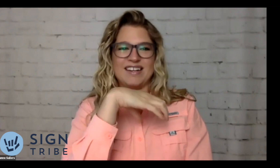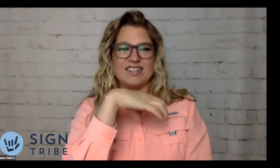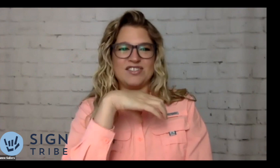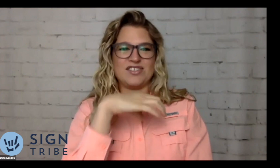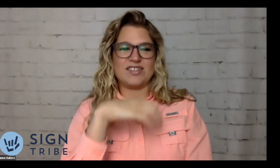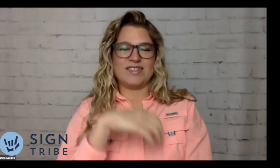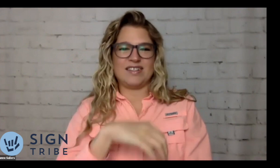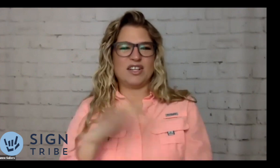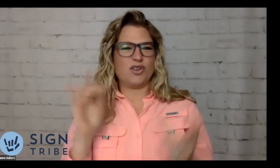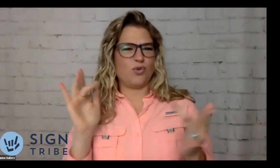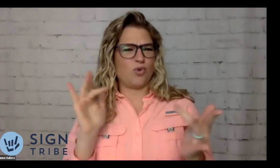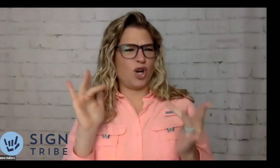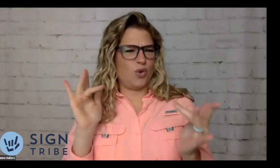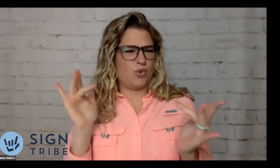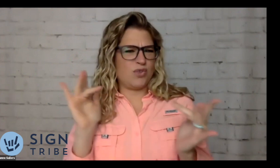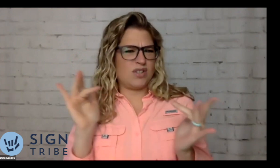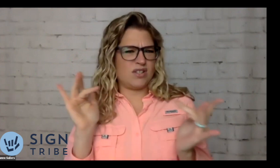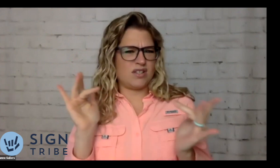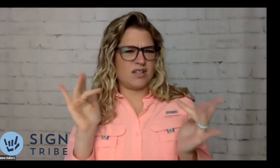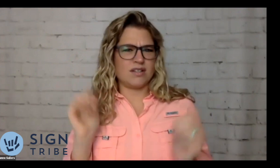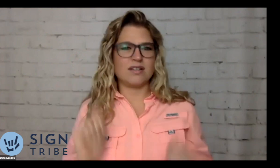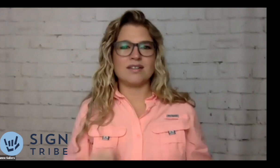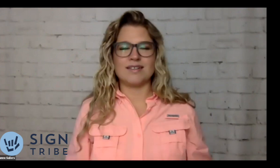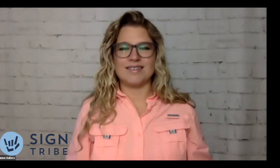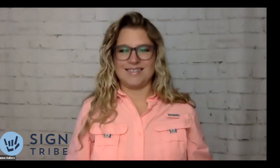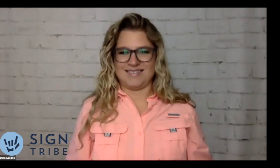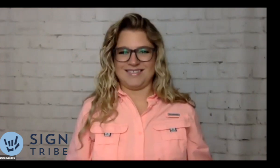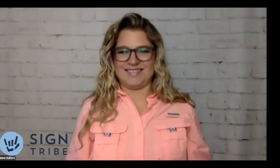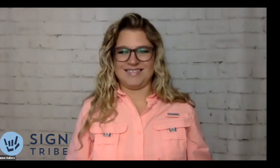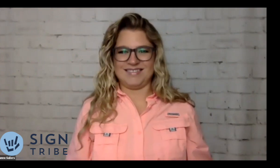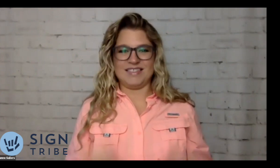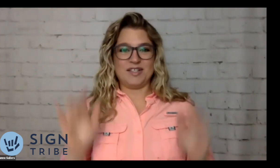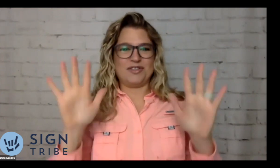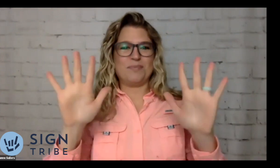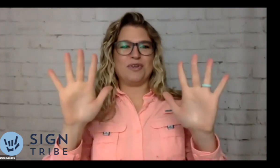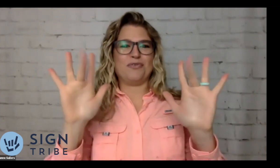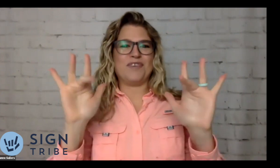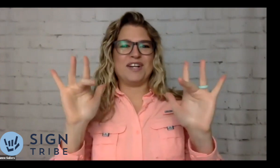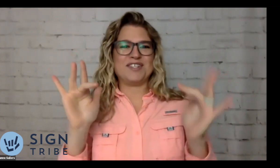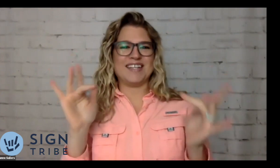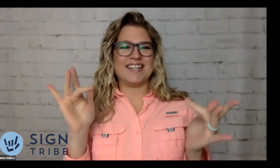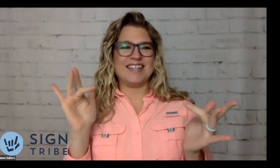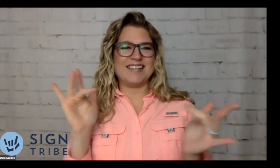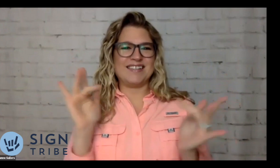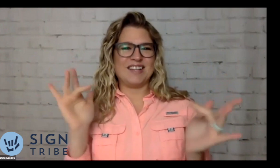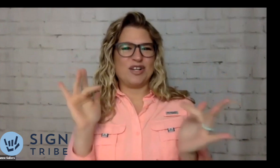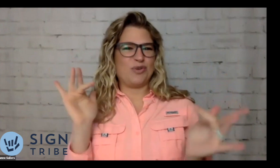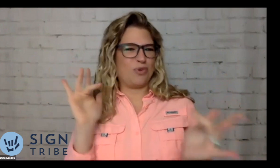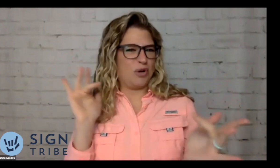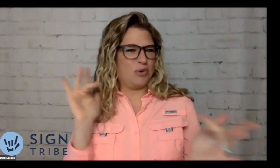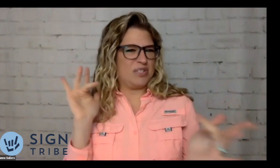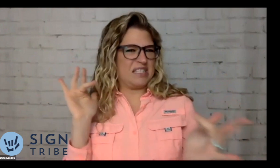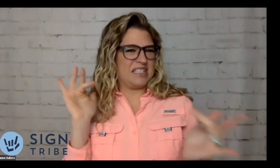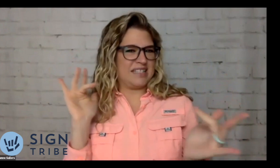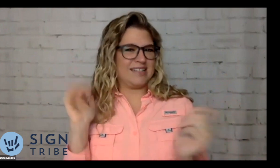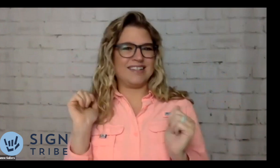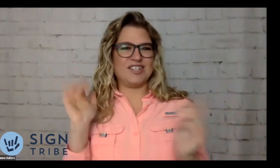Strange. Gross. Your middle fingers like this, gross. And just kind